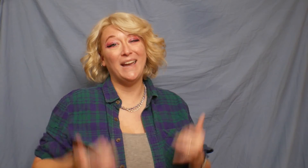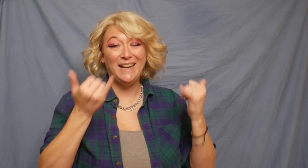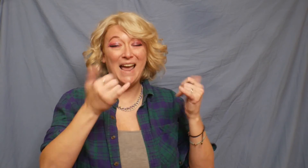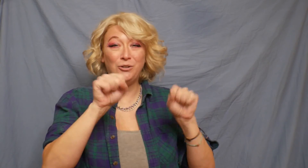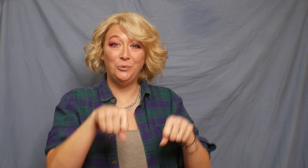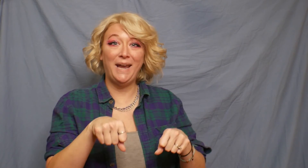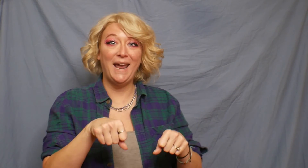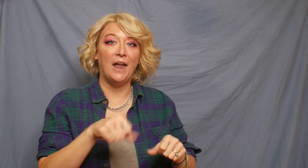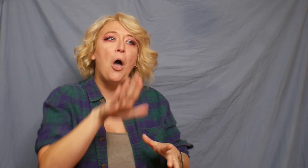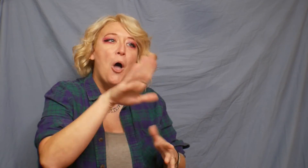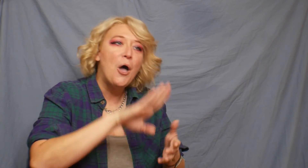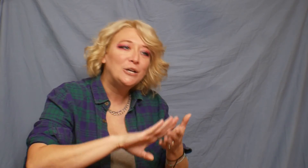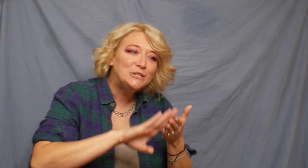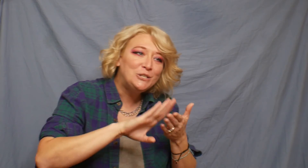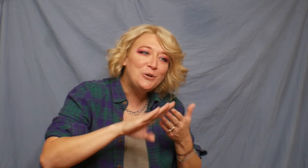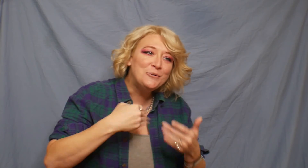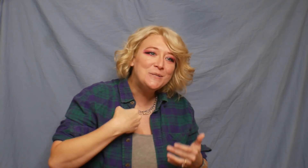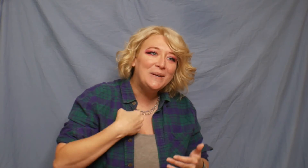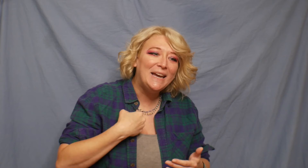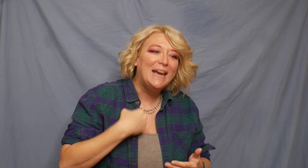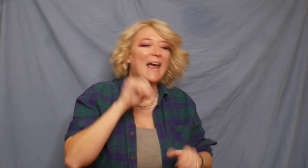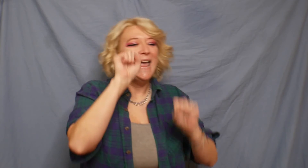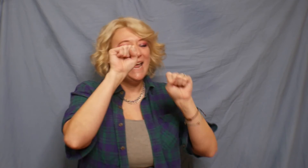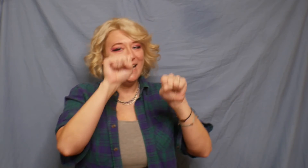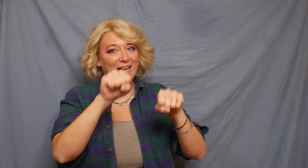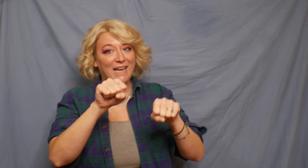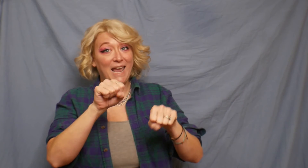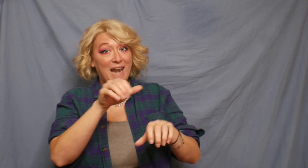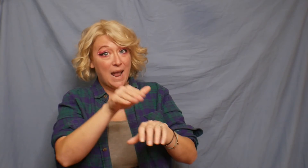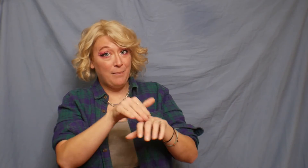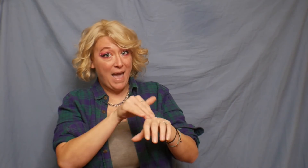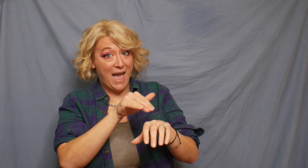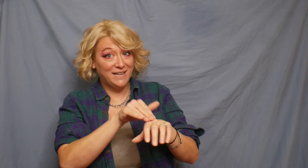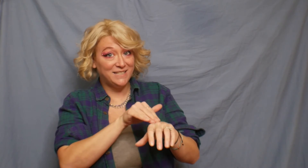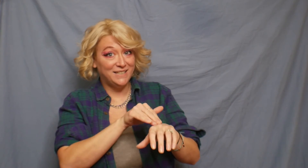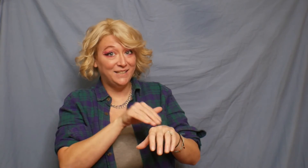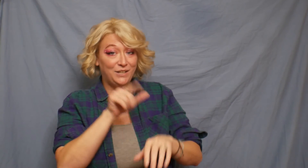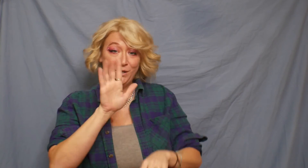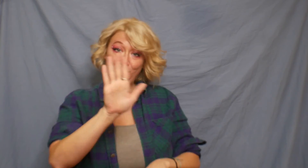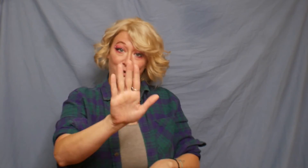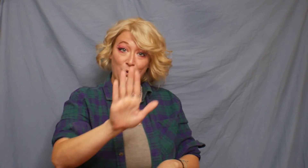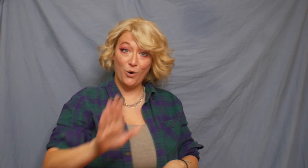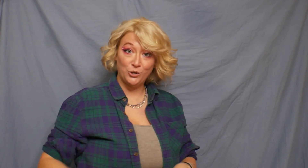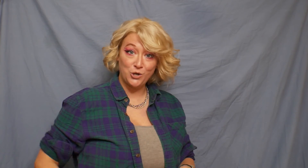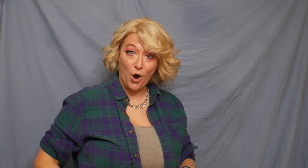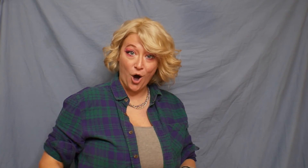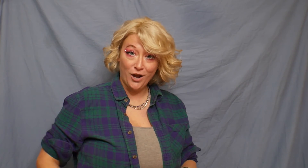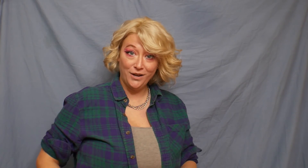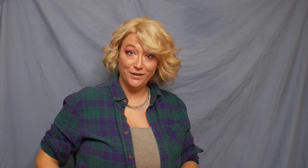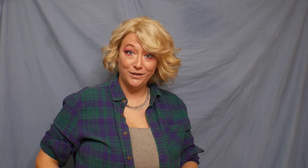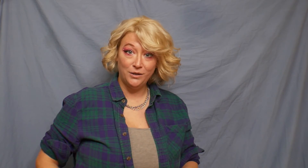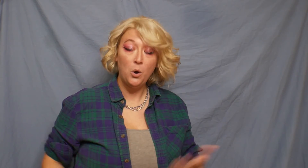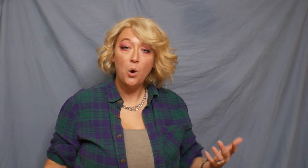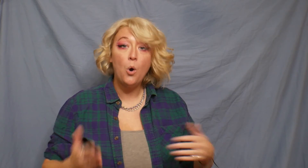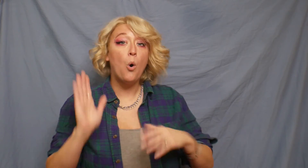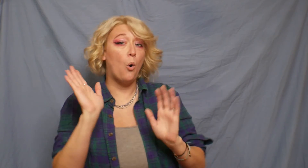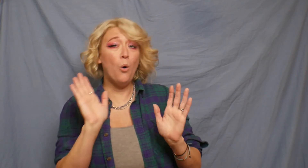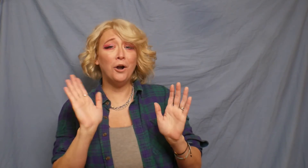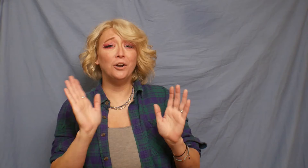and now you can. Excuse me, can I pet your dog? Or you